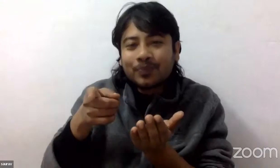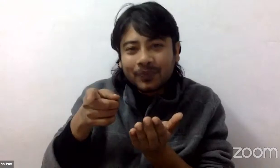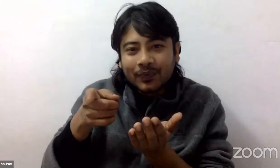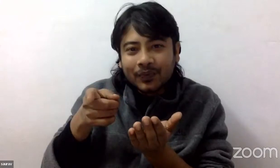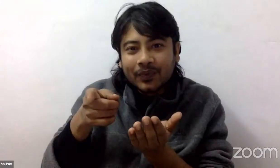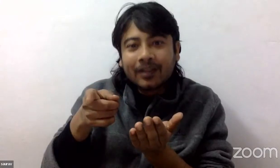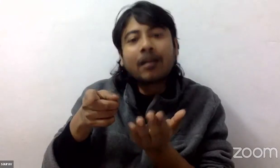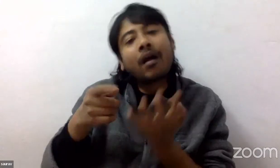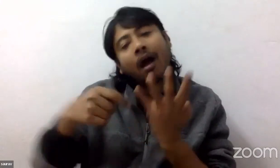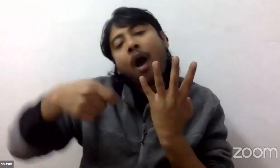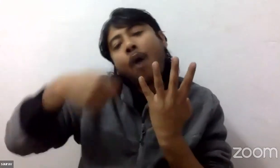when you're opening the fast.